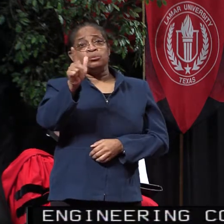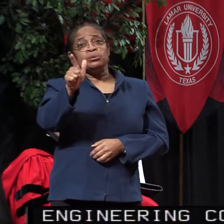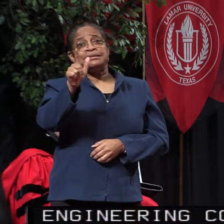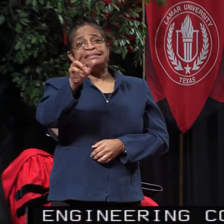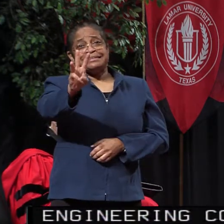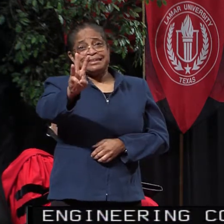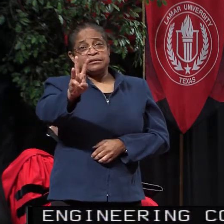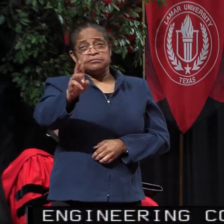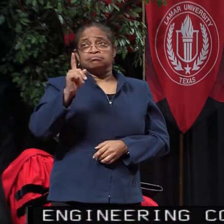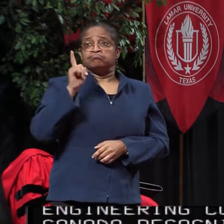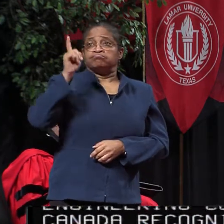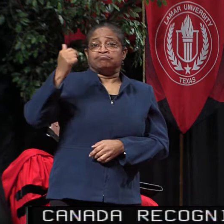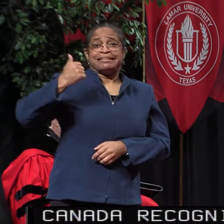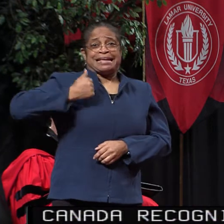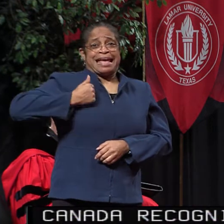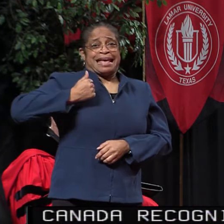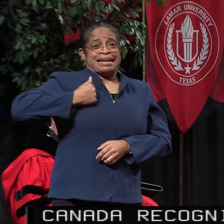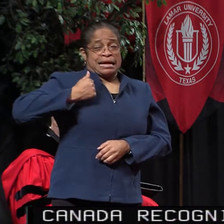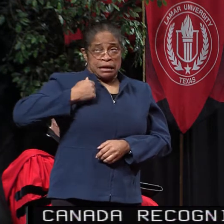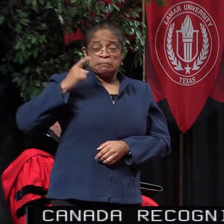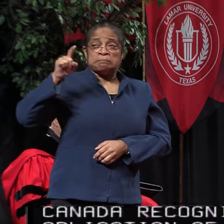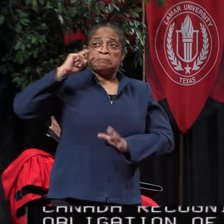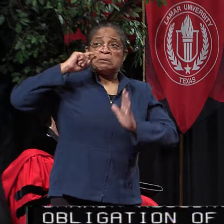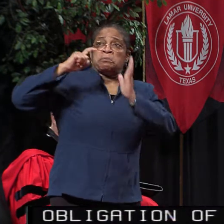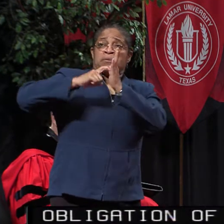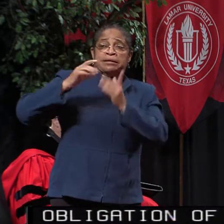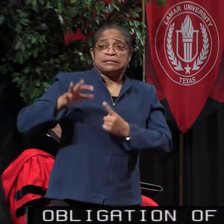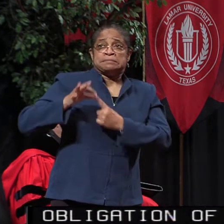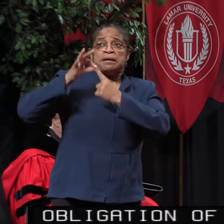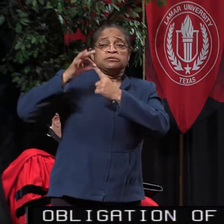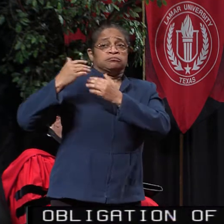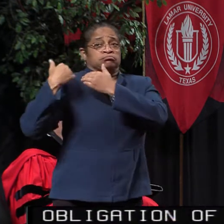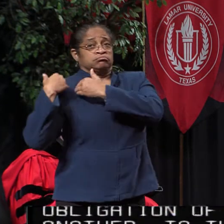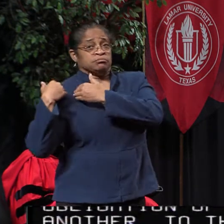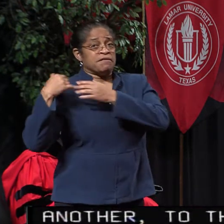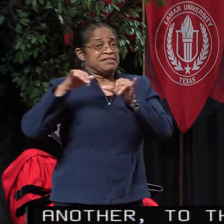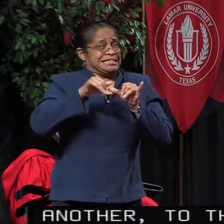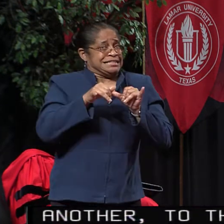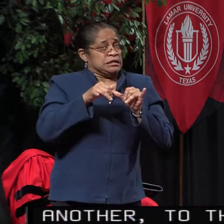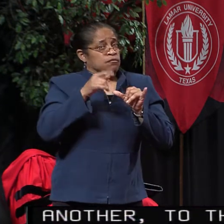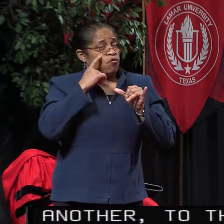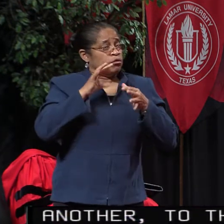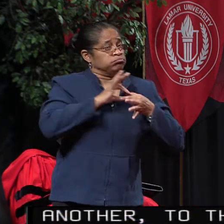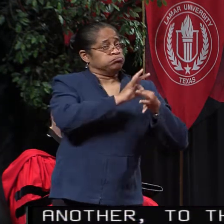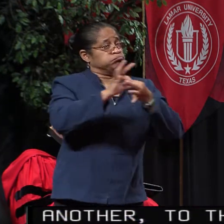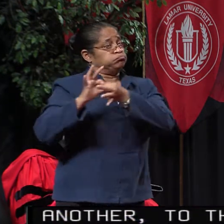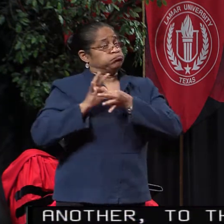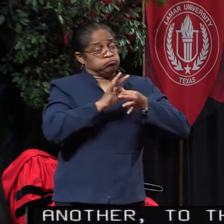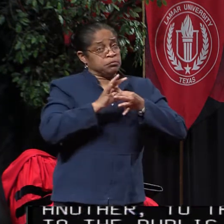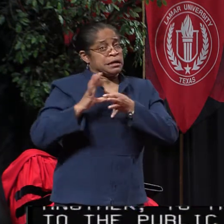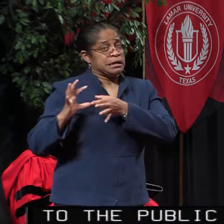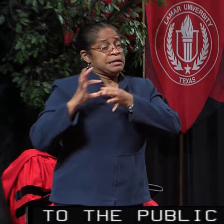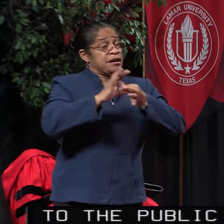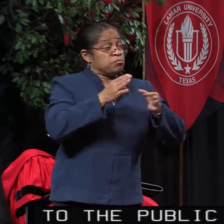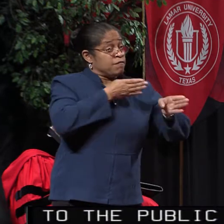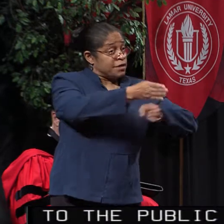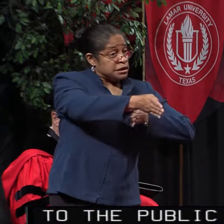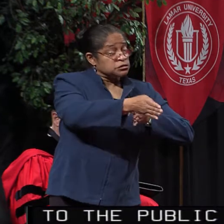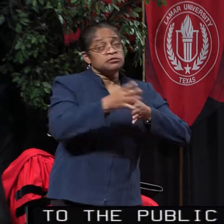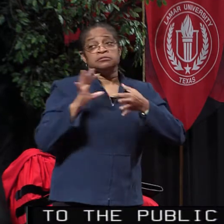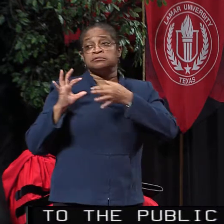counterparts in Canada recognized the special obligation of engineers to one another, to the profession, and to the public they